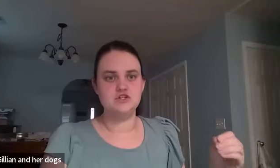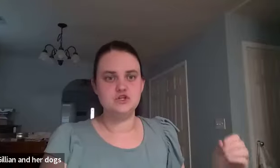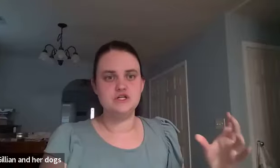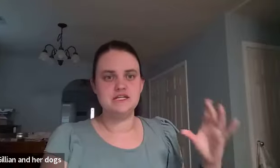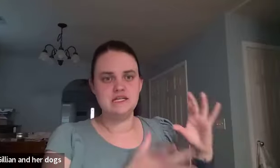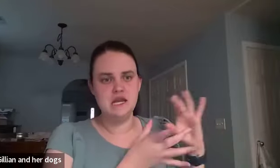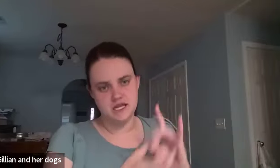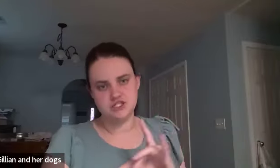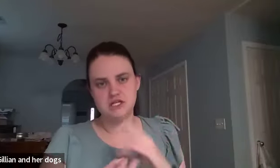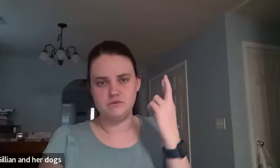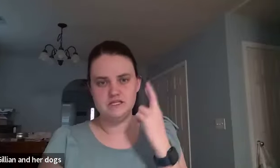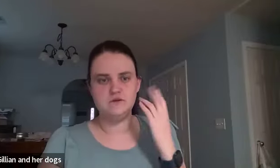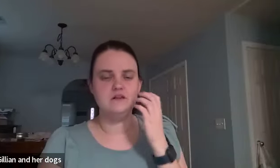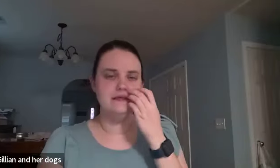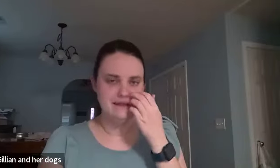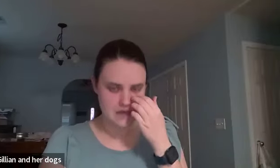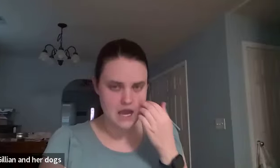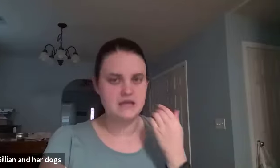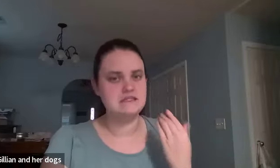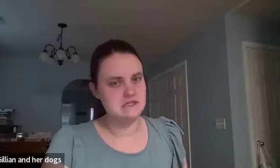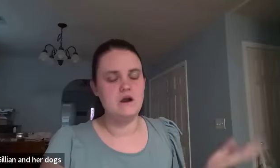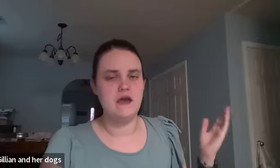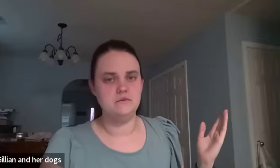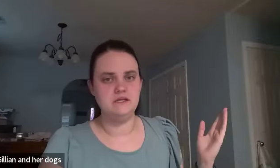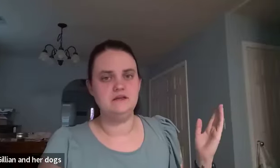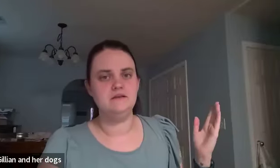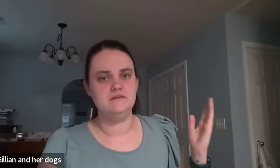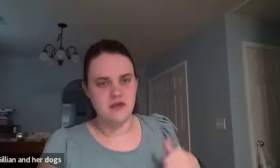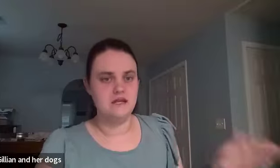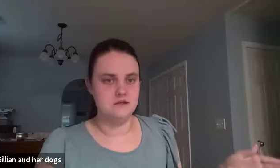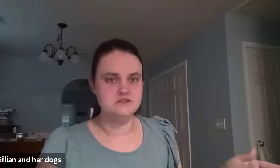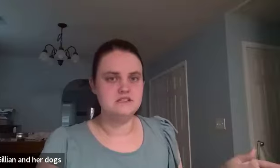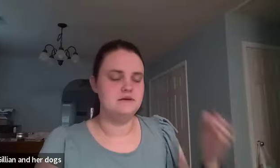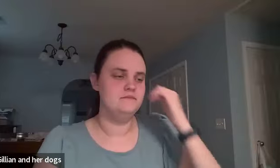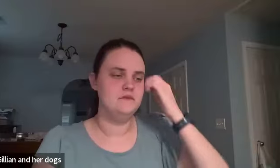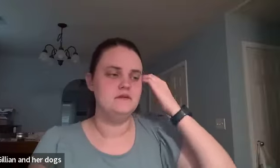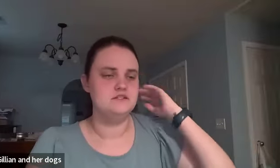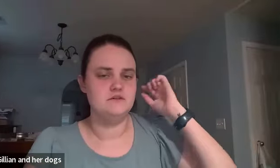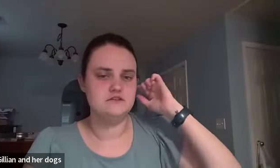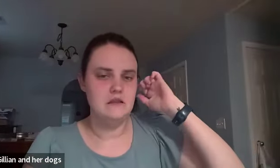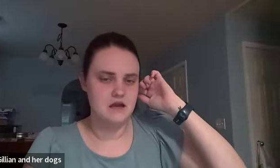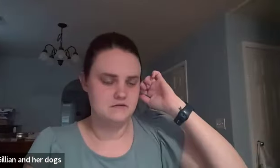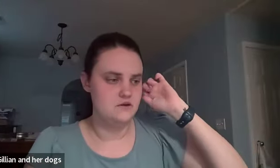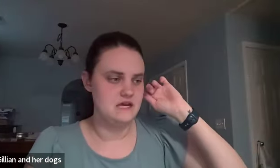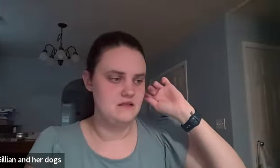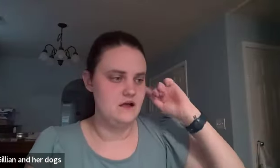There's a good connection and reason where you're like, yeah, I can see why that would be that animal sign. So there's a lot of those that I